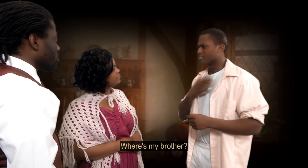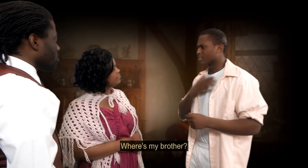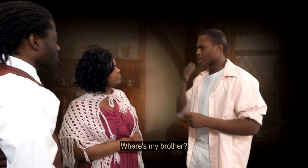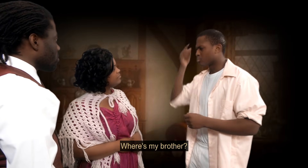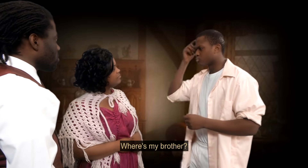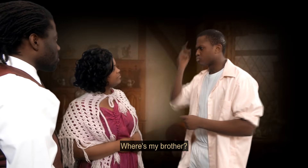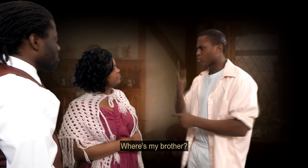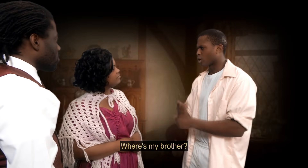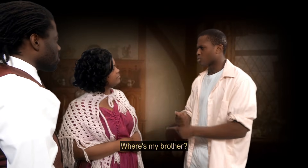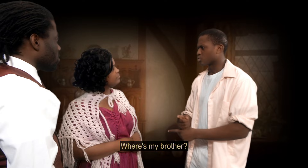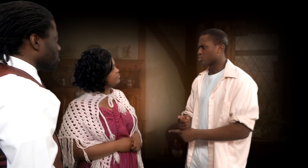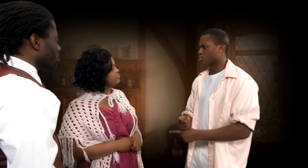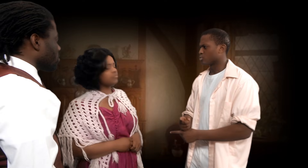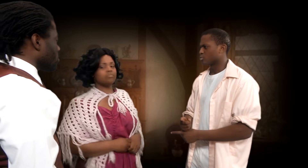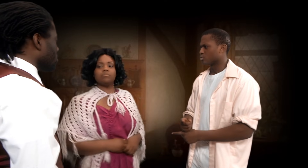Where's my brother?